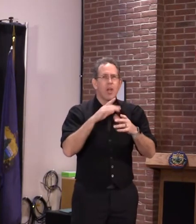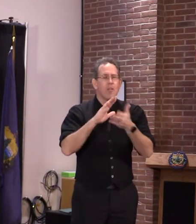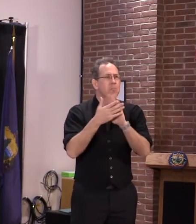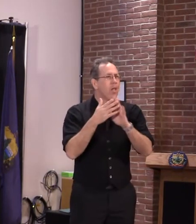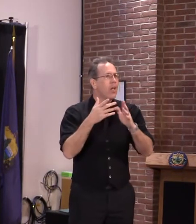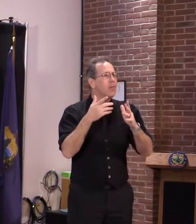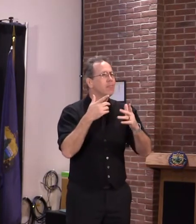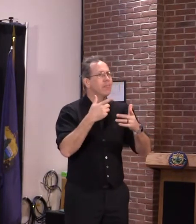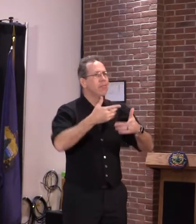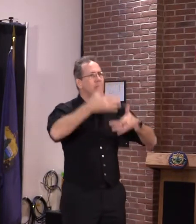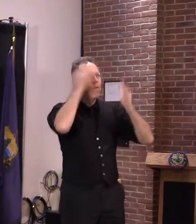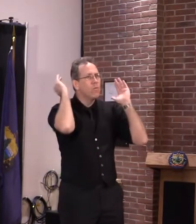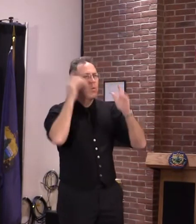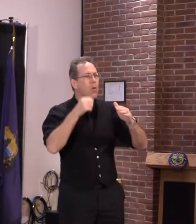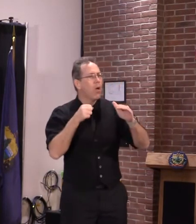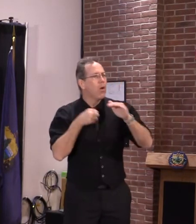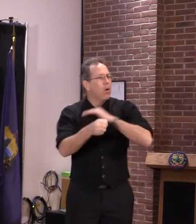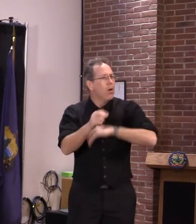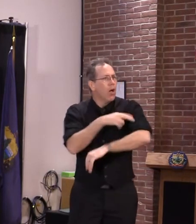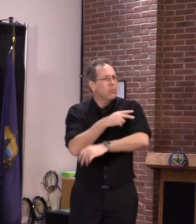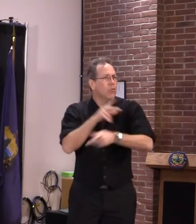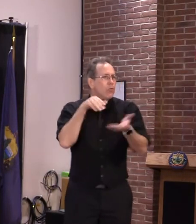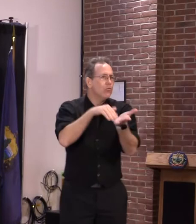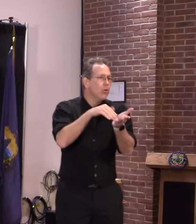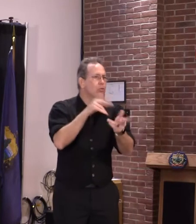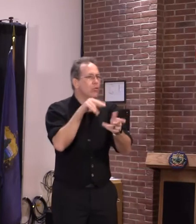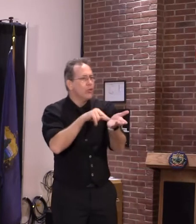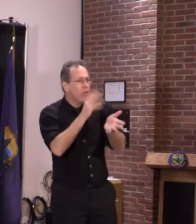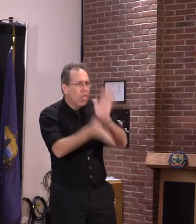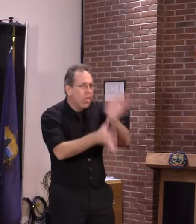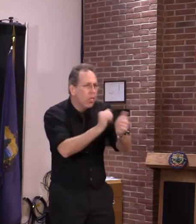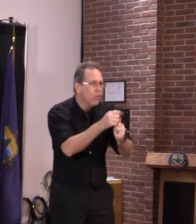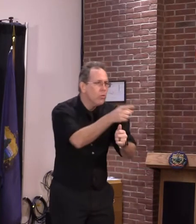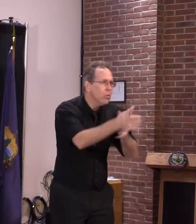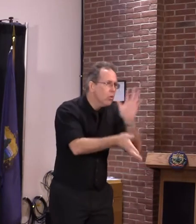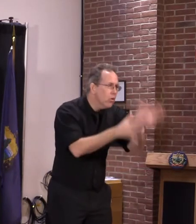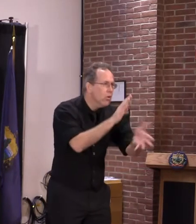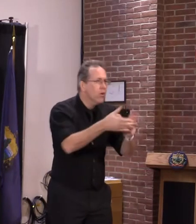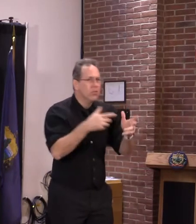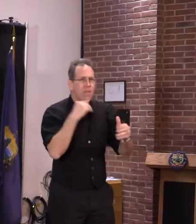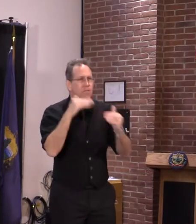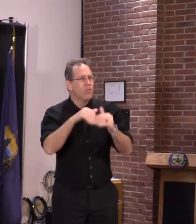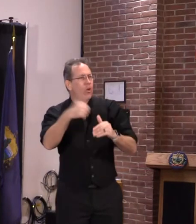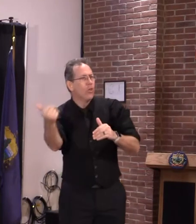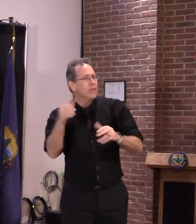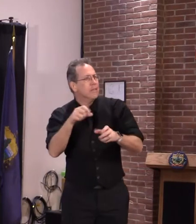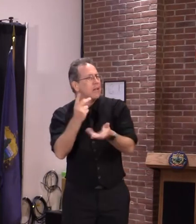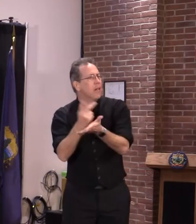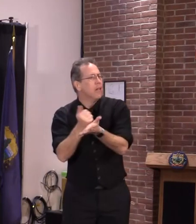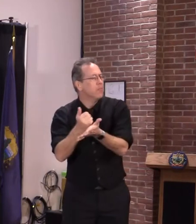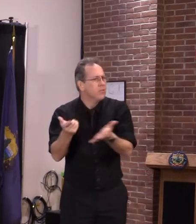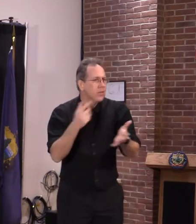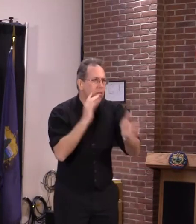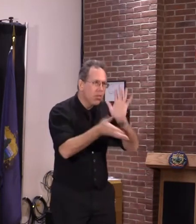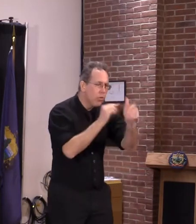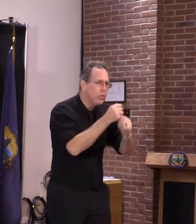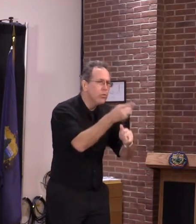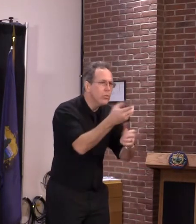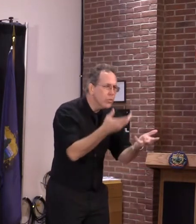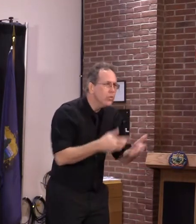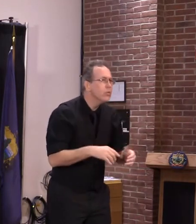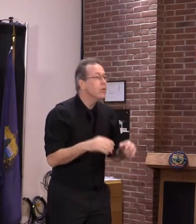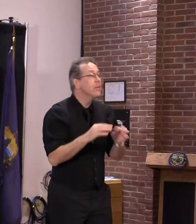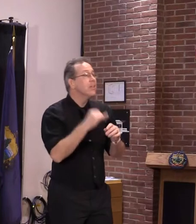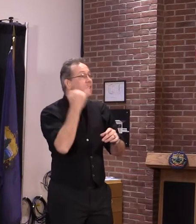going to be in the ICU. You're much less likely to be a death if you've gotten the full vaccine series and been boosted. And that's what